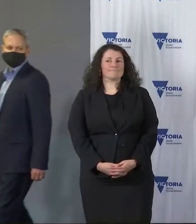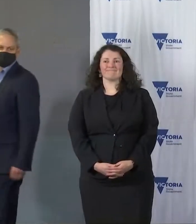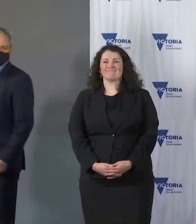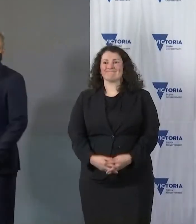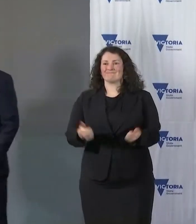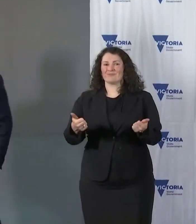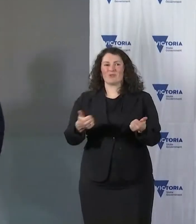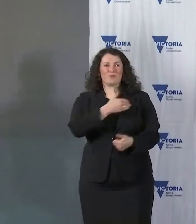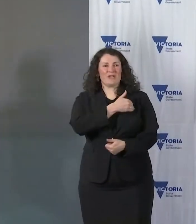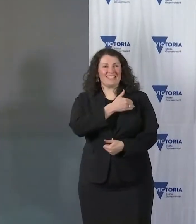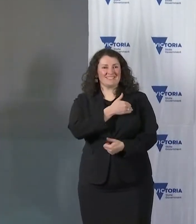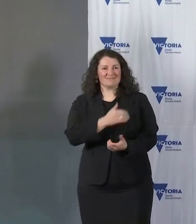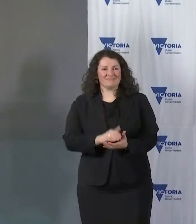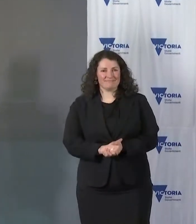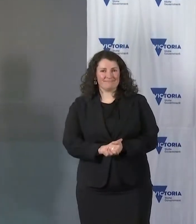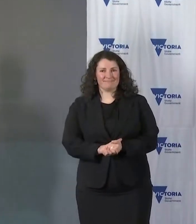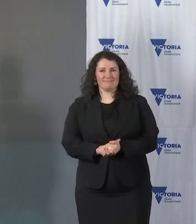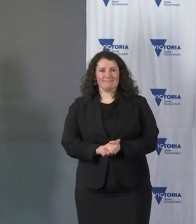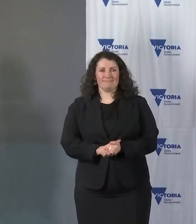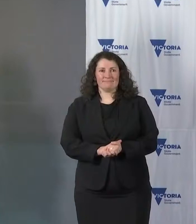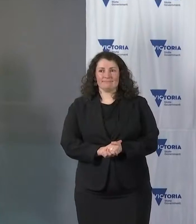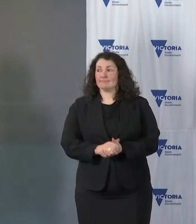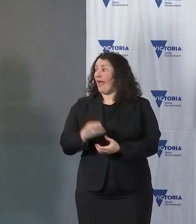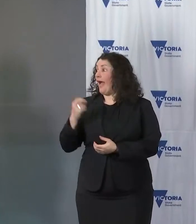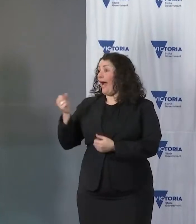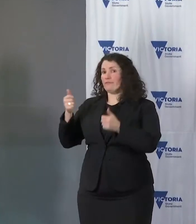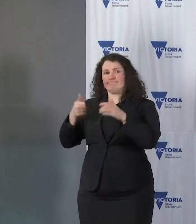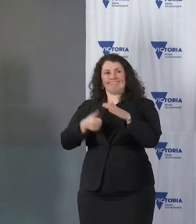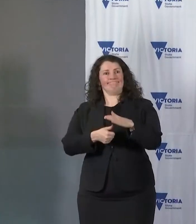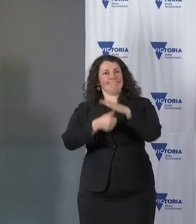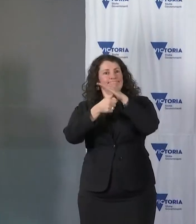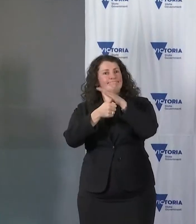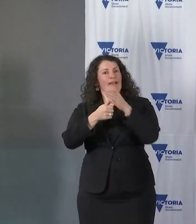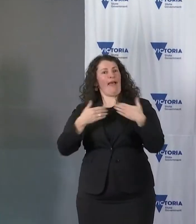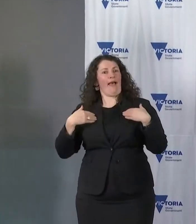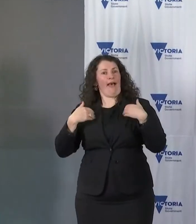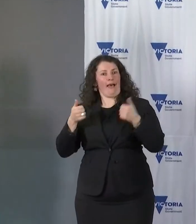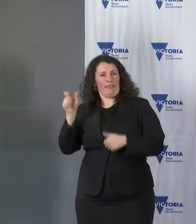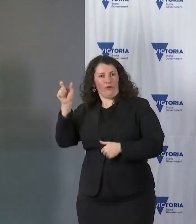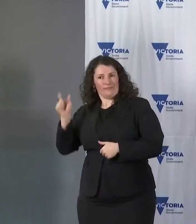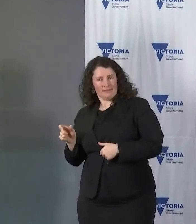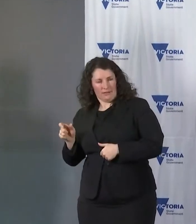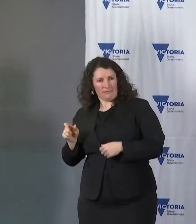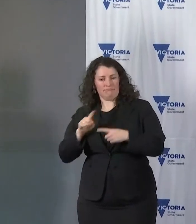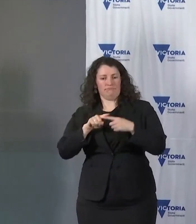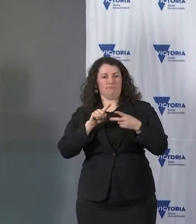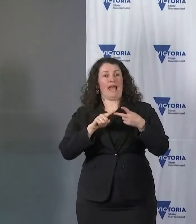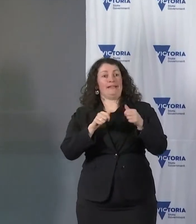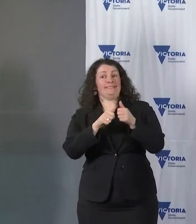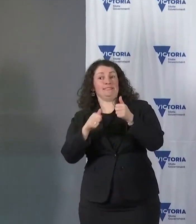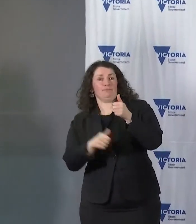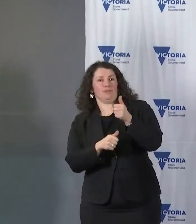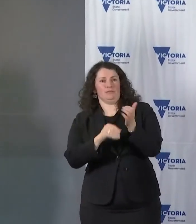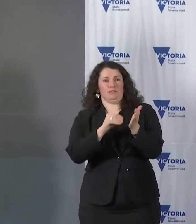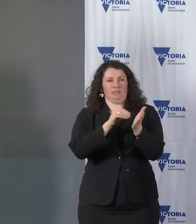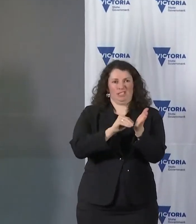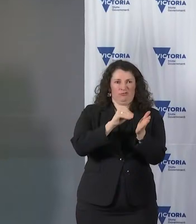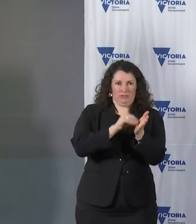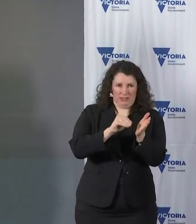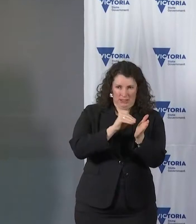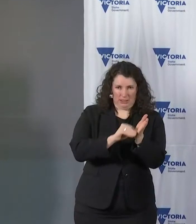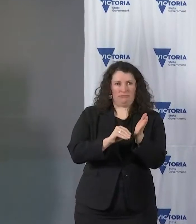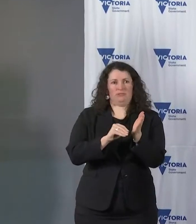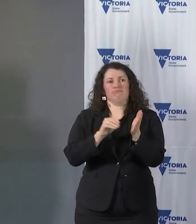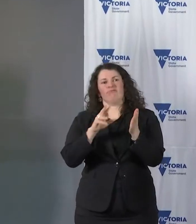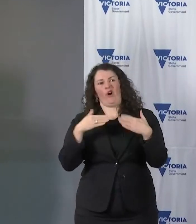Good morning. I've been joined by the Chief Health Officer and Deputy Secretary Kate Matson